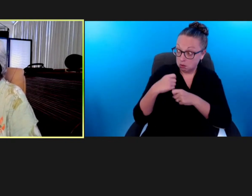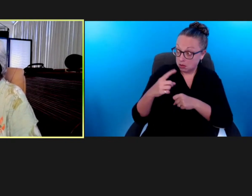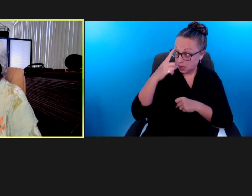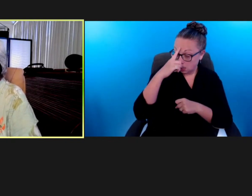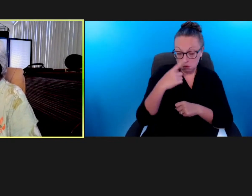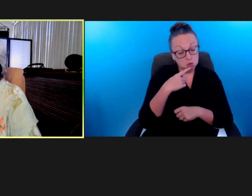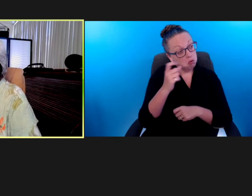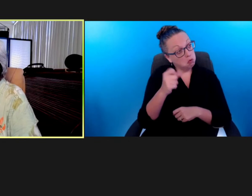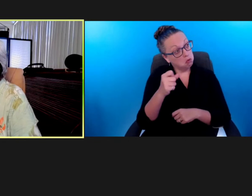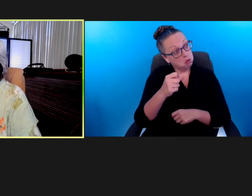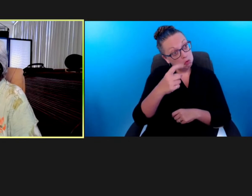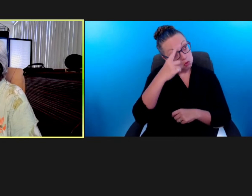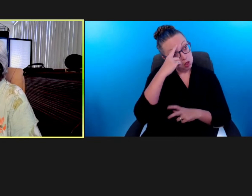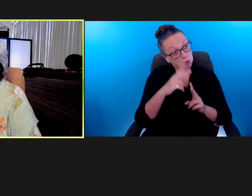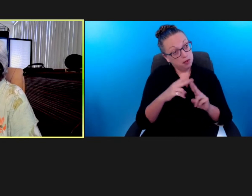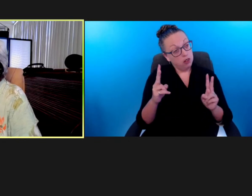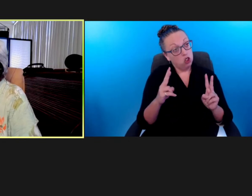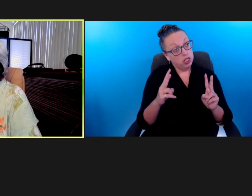very